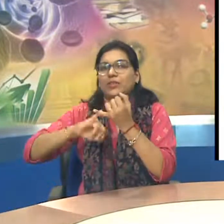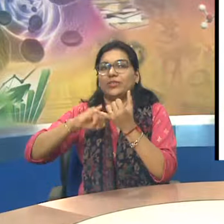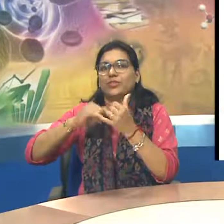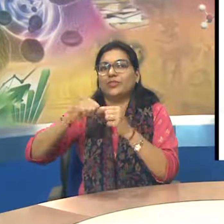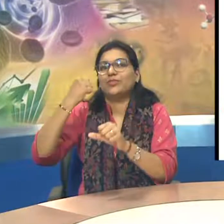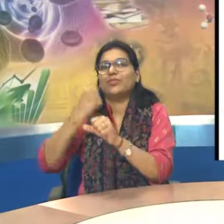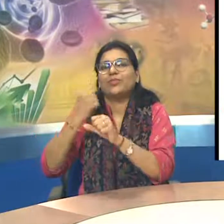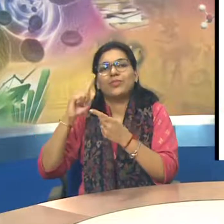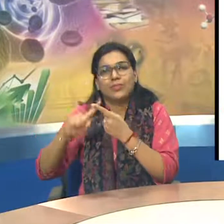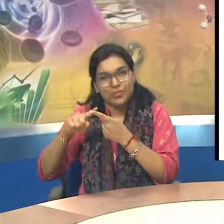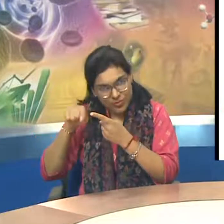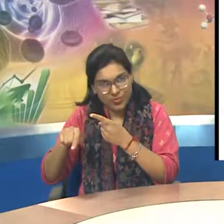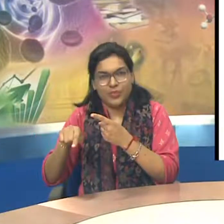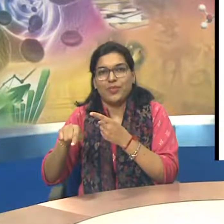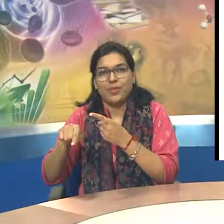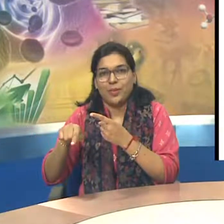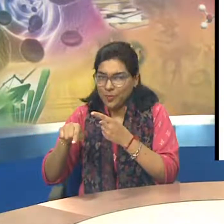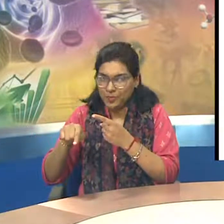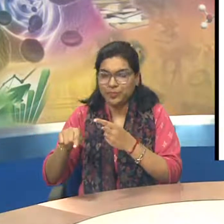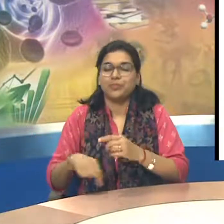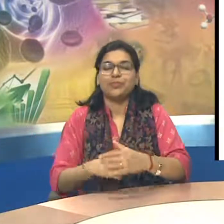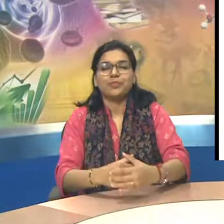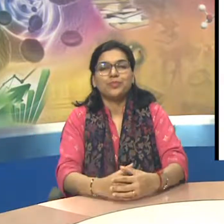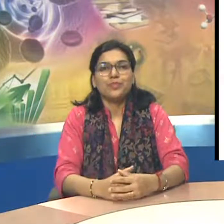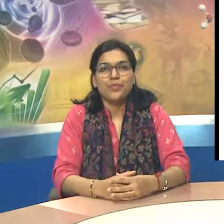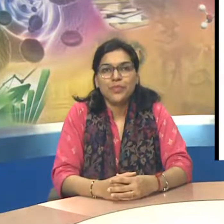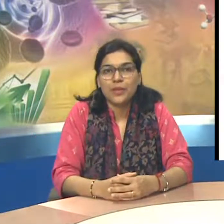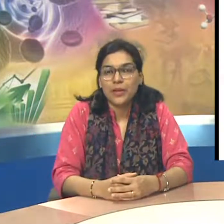Is called message.